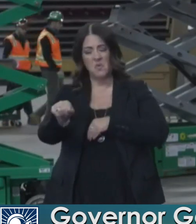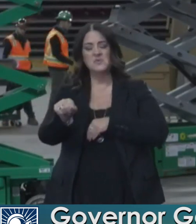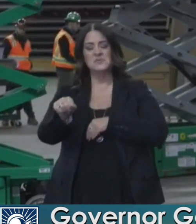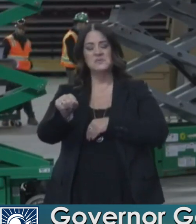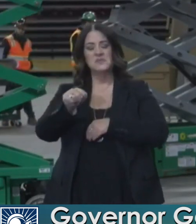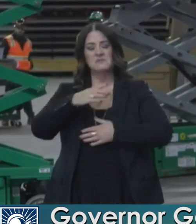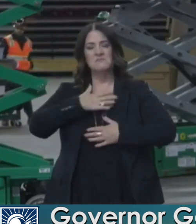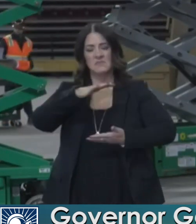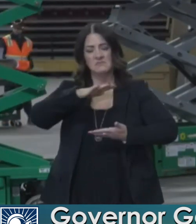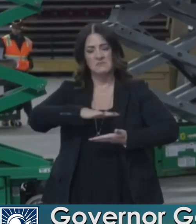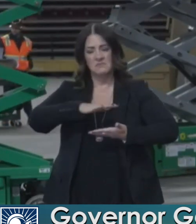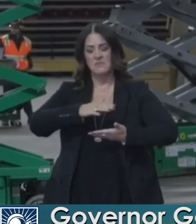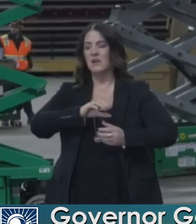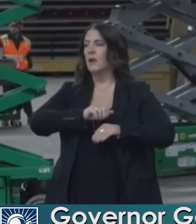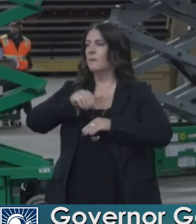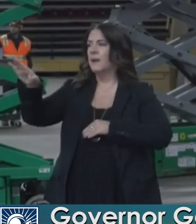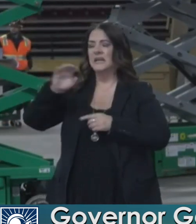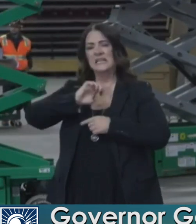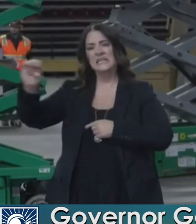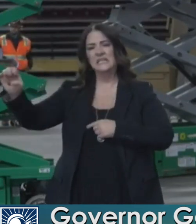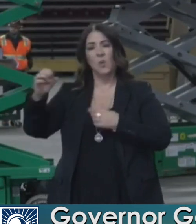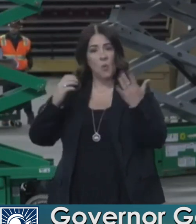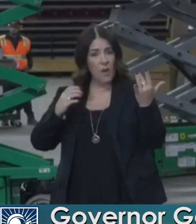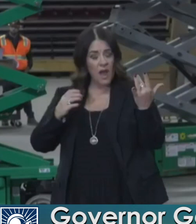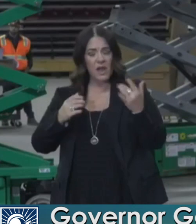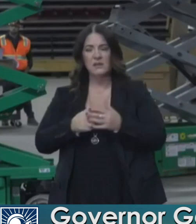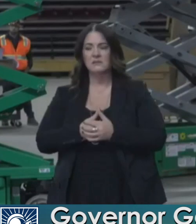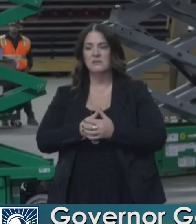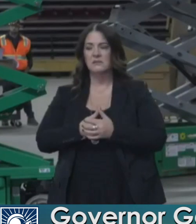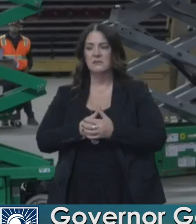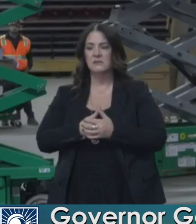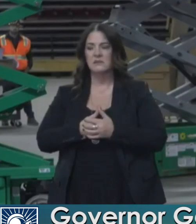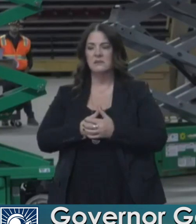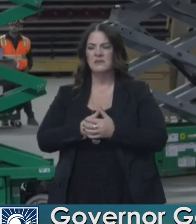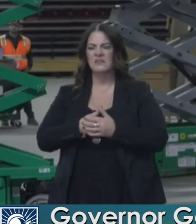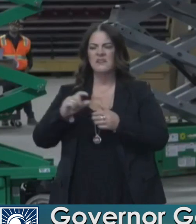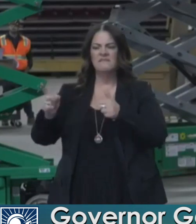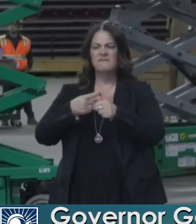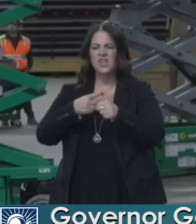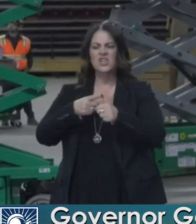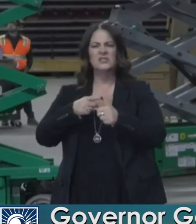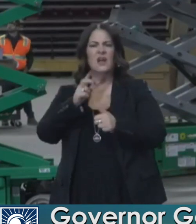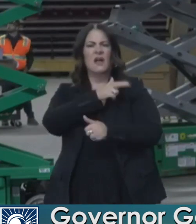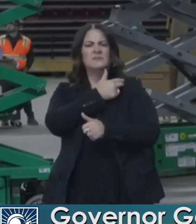is because the hospitals themselves that originally had an inventory of